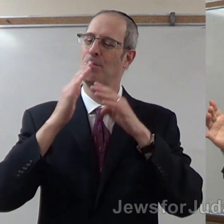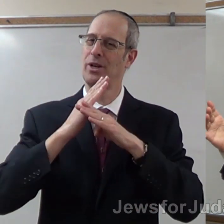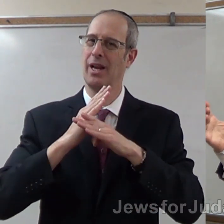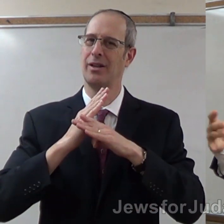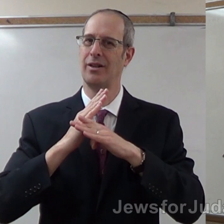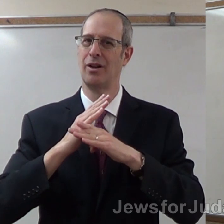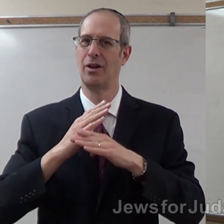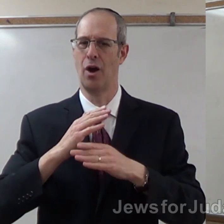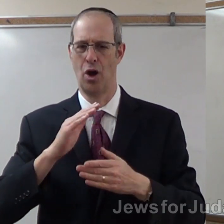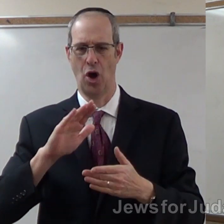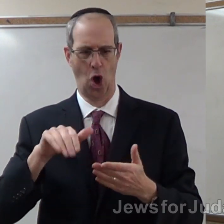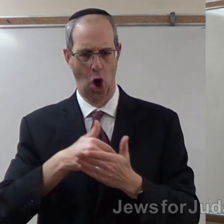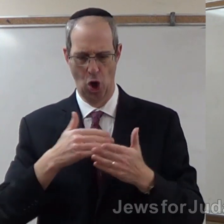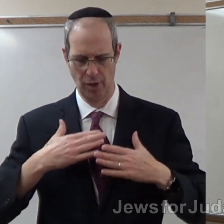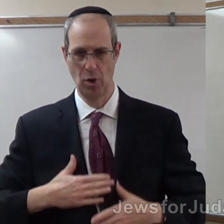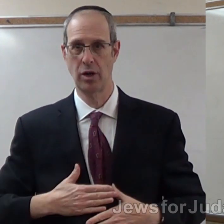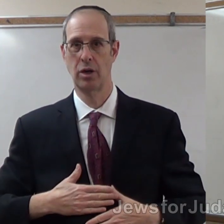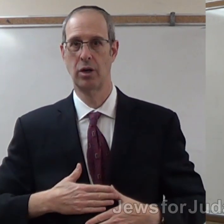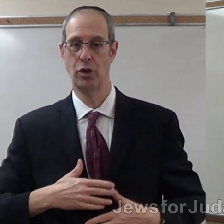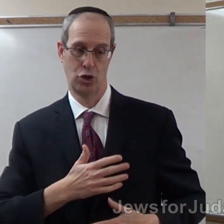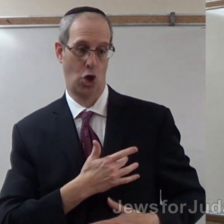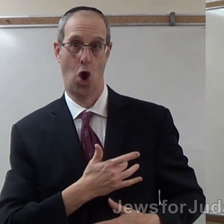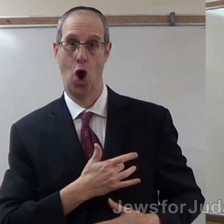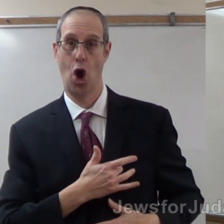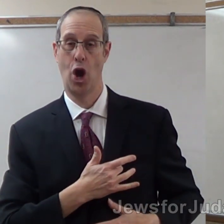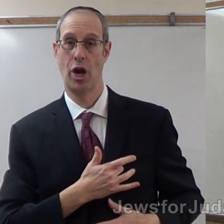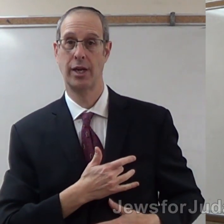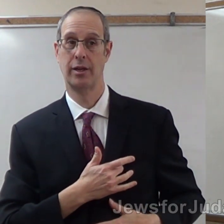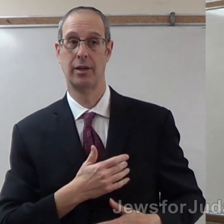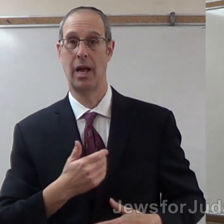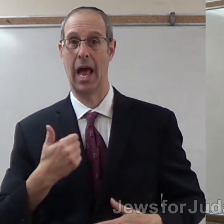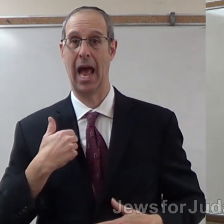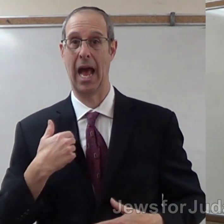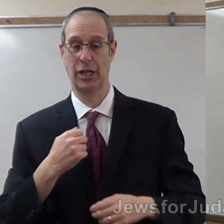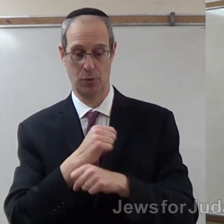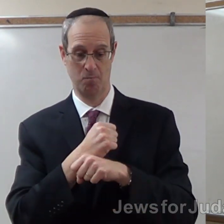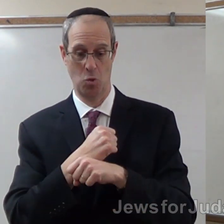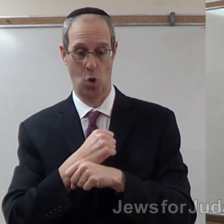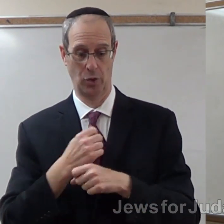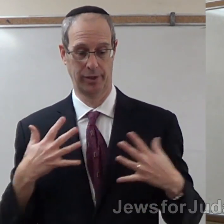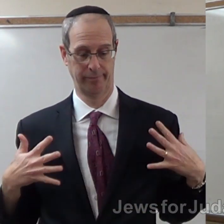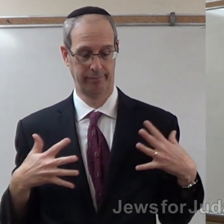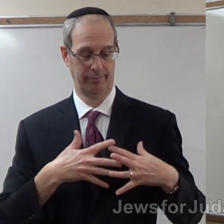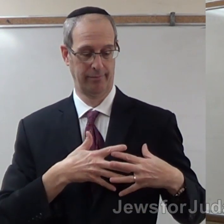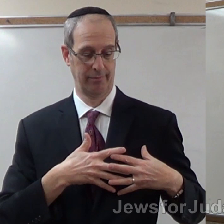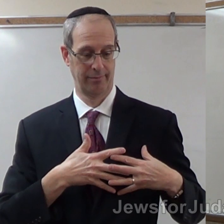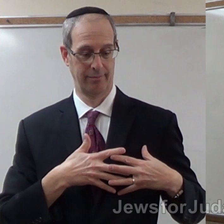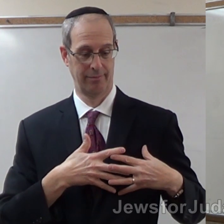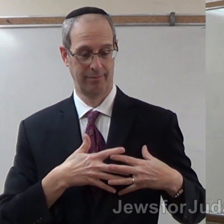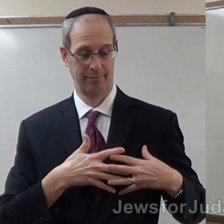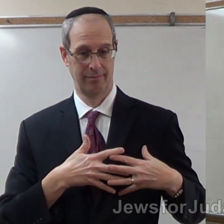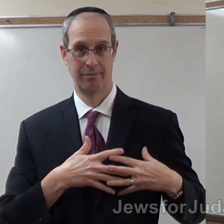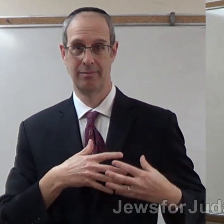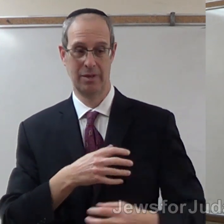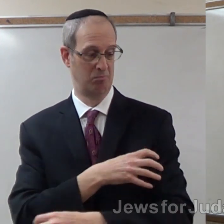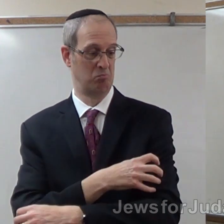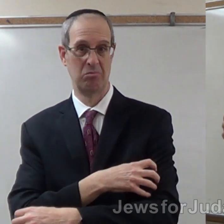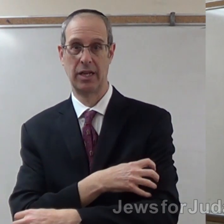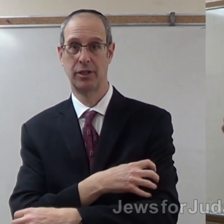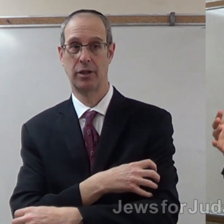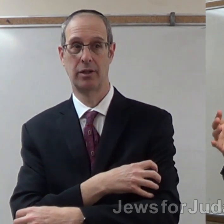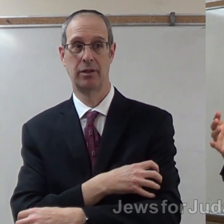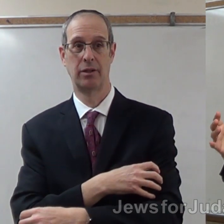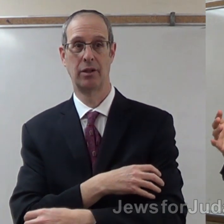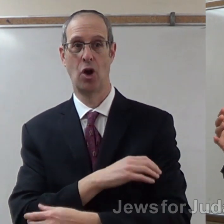Every part of our body, our heart, has bones and muscles, right?